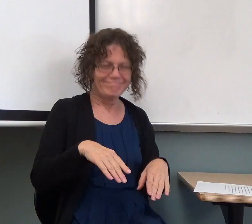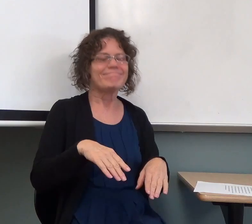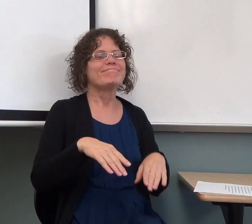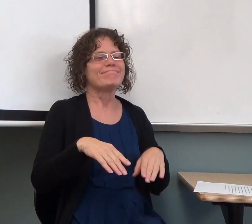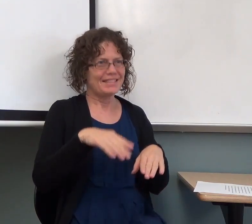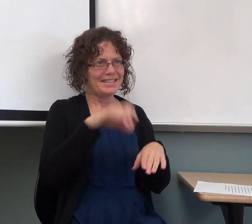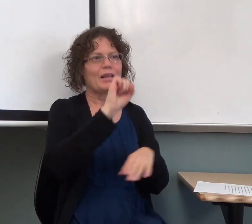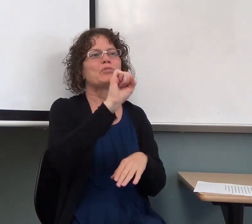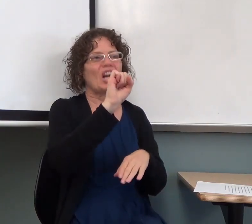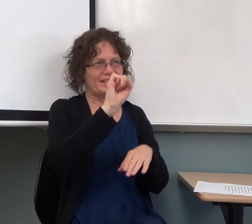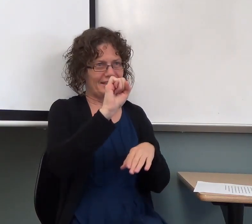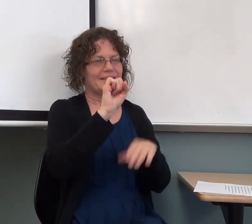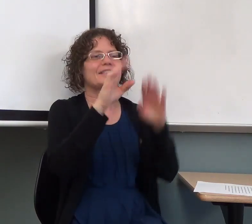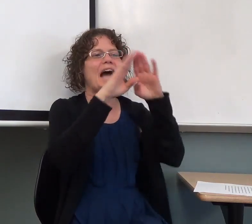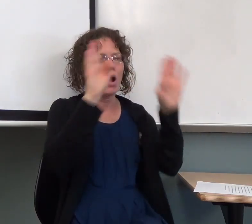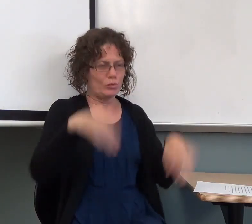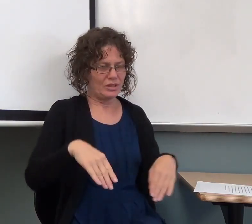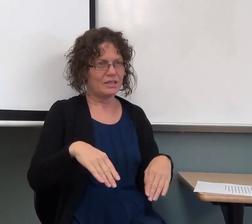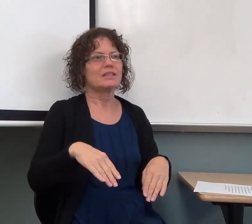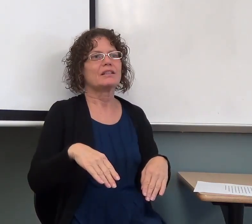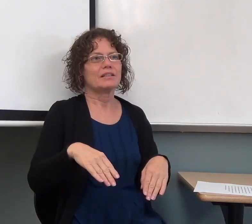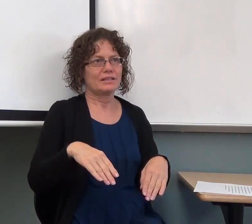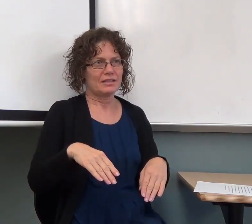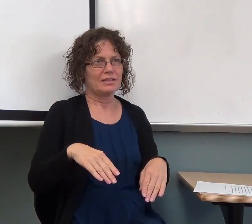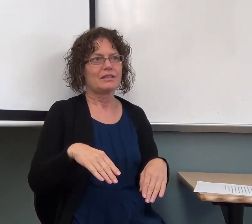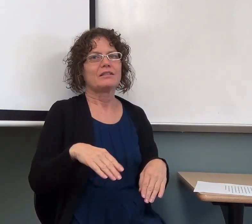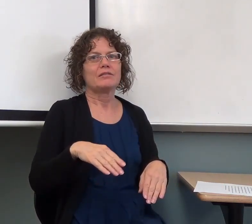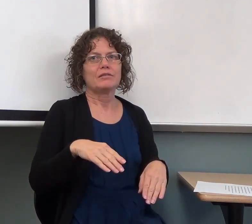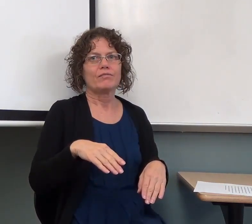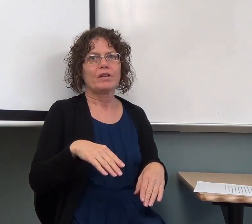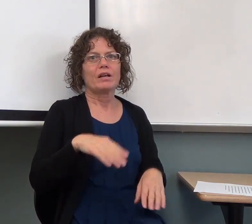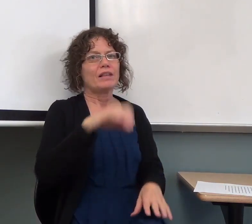is house. So the subject is also the noun and the